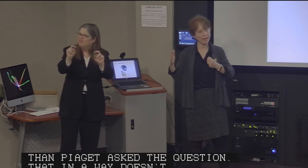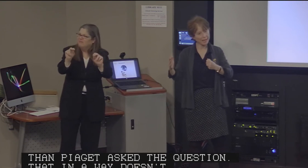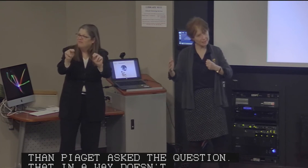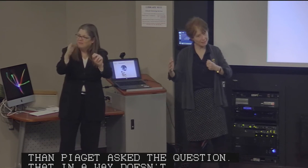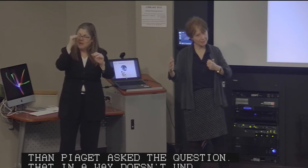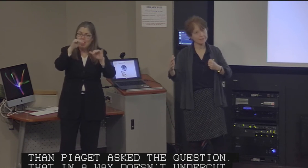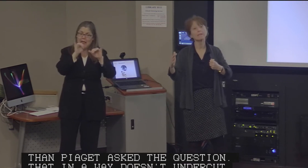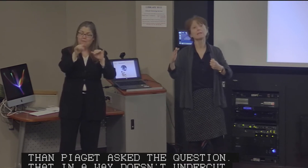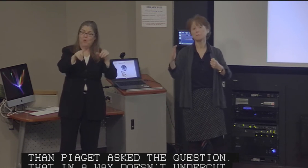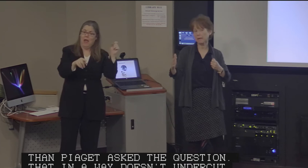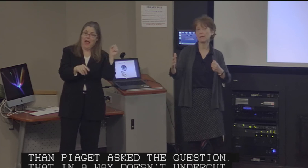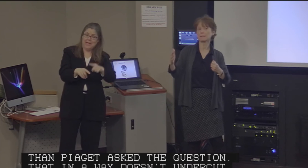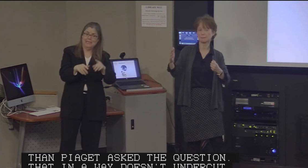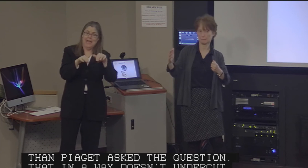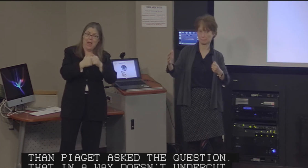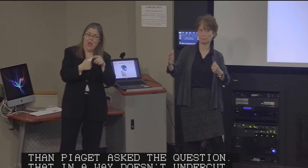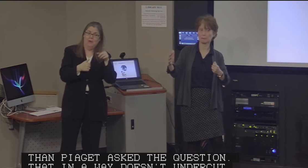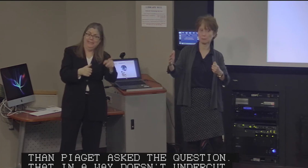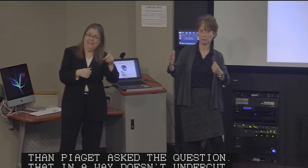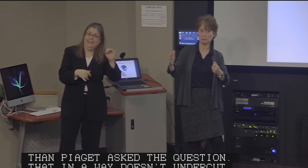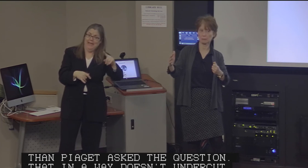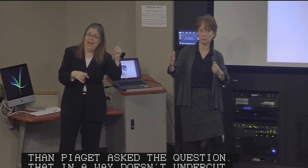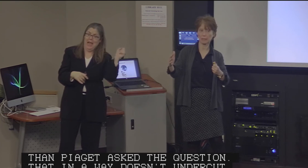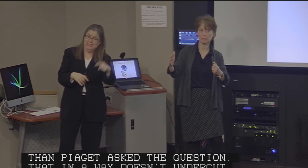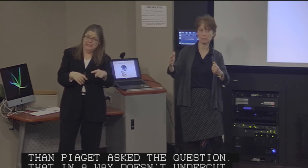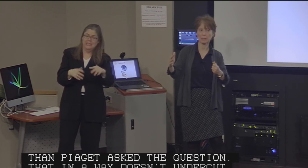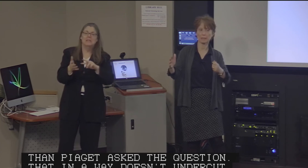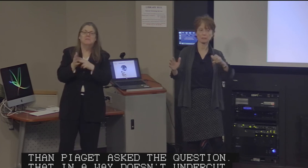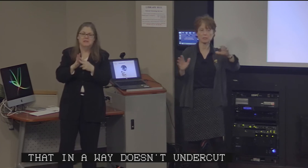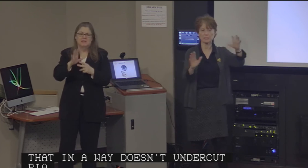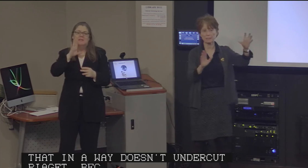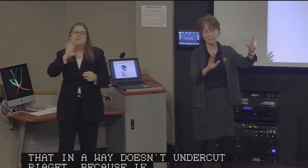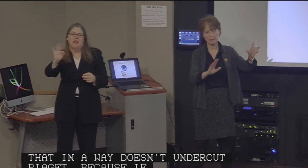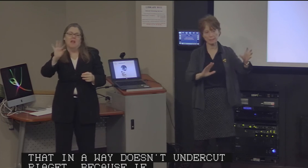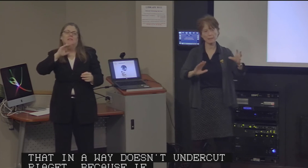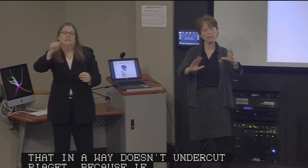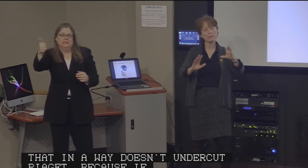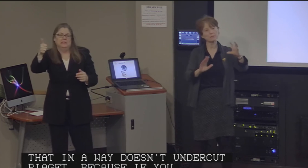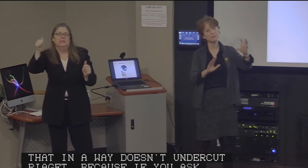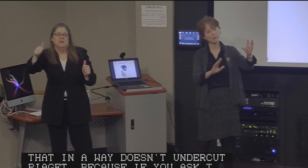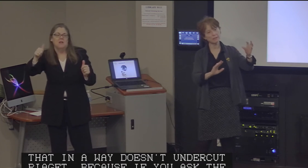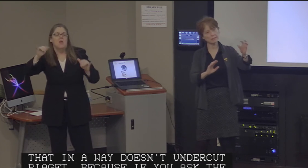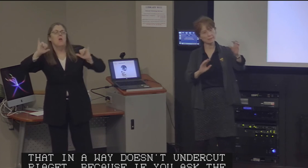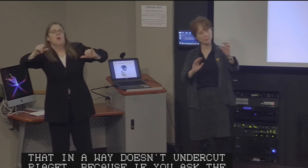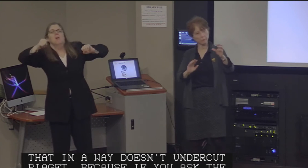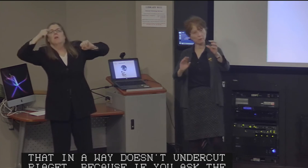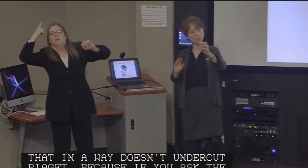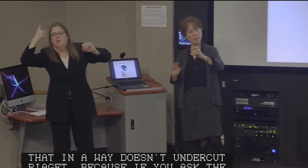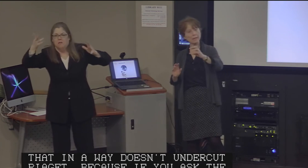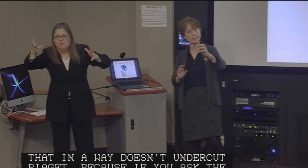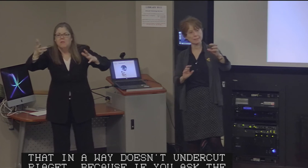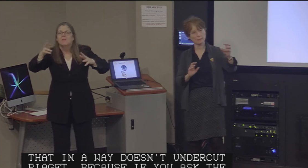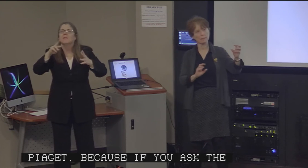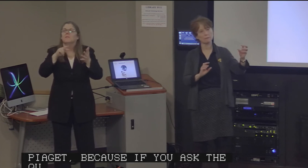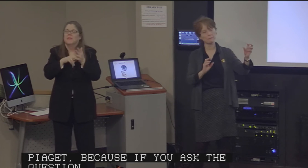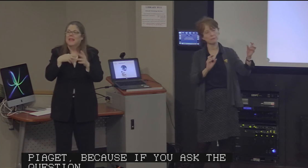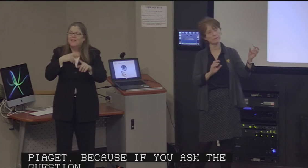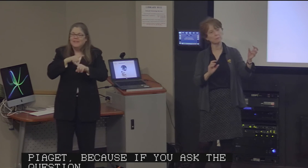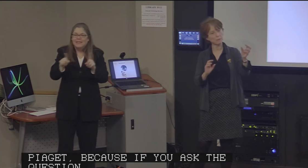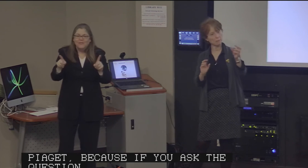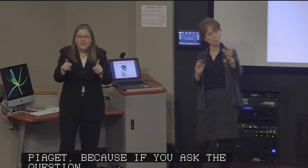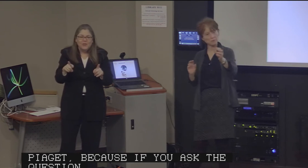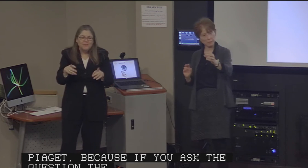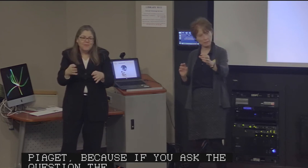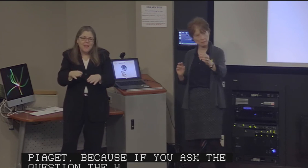Piaget asked it, you can't do it till you're 9 or 10. It's just to say that there's various different lines of,